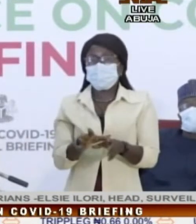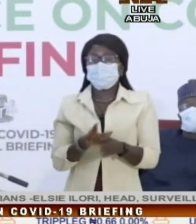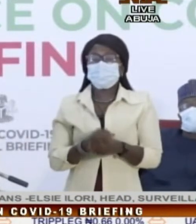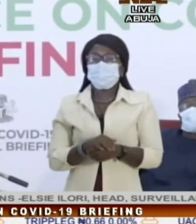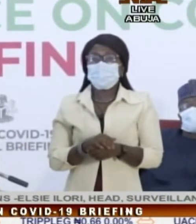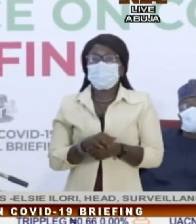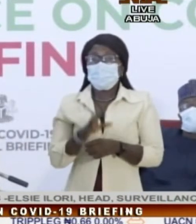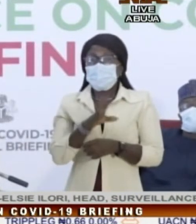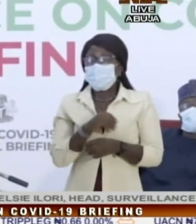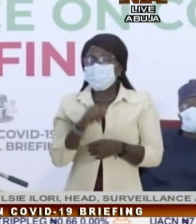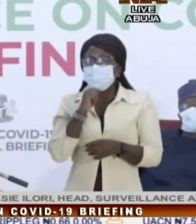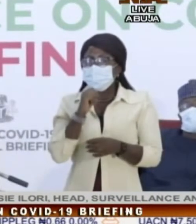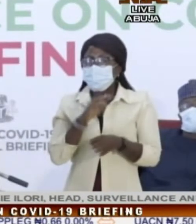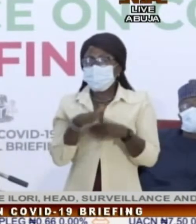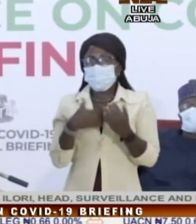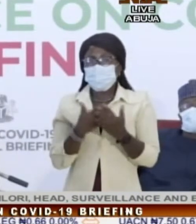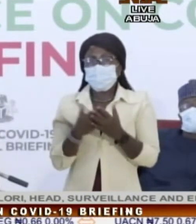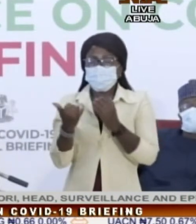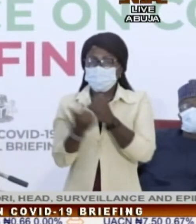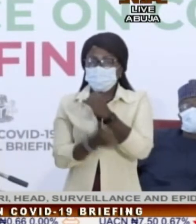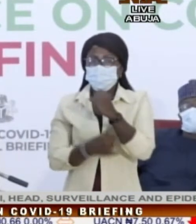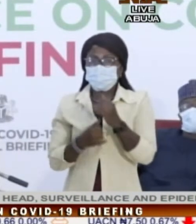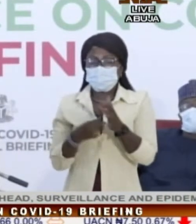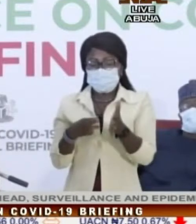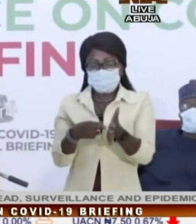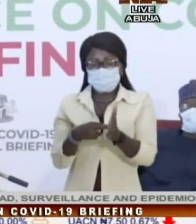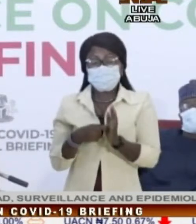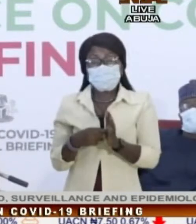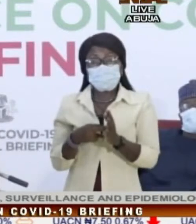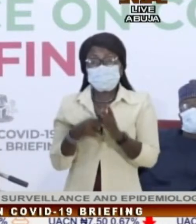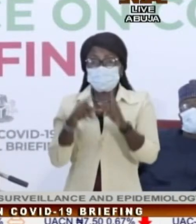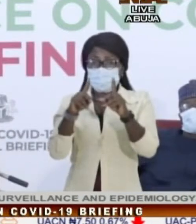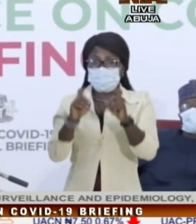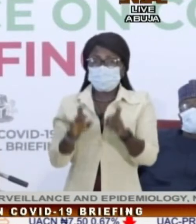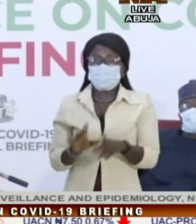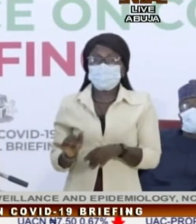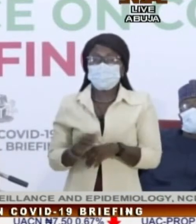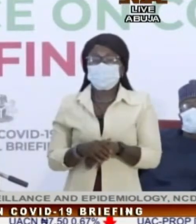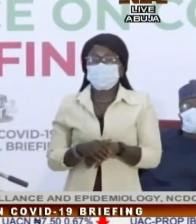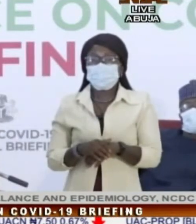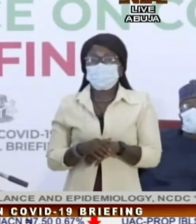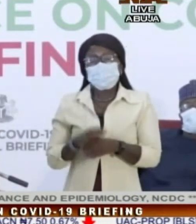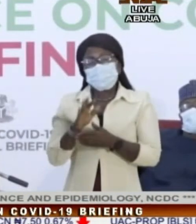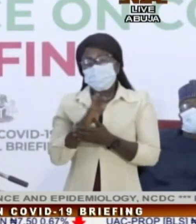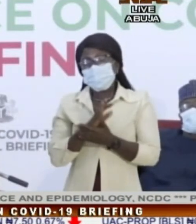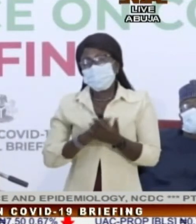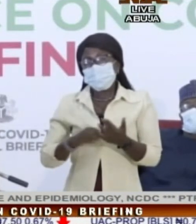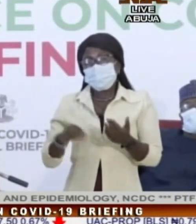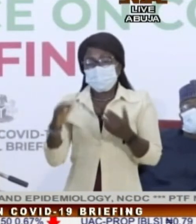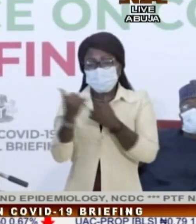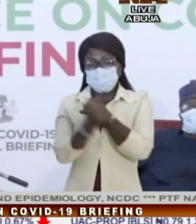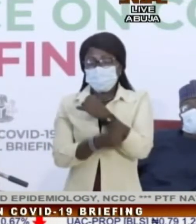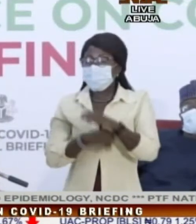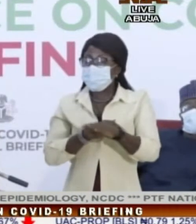ƙasa. An yi bayanin cewa an fara samun rigakafi da ake gwadawa,